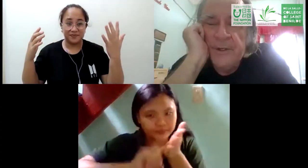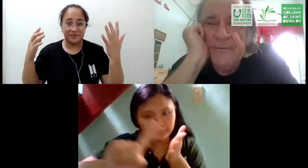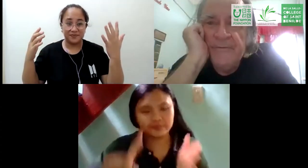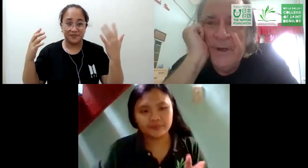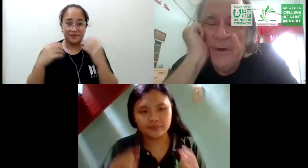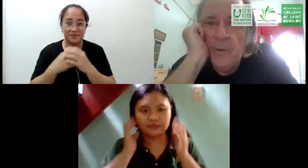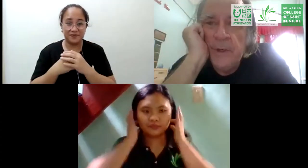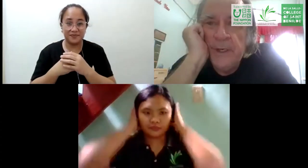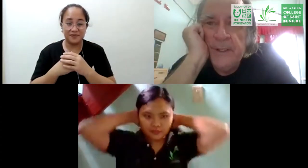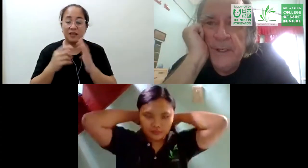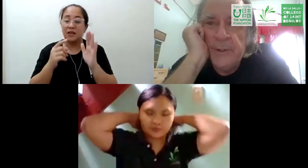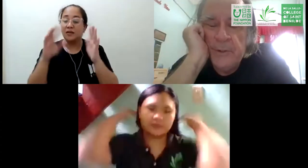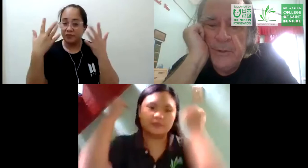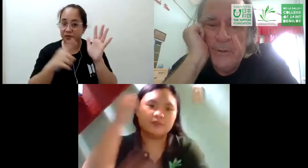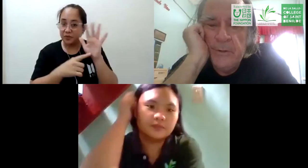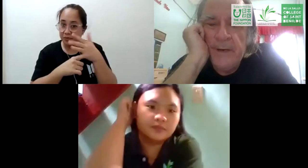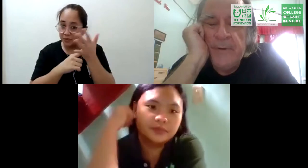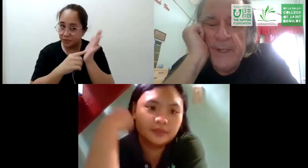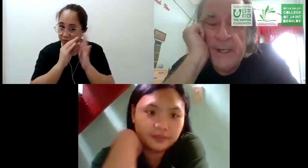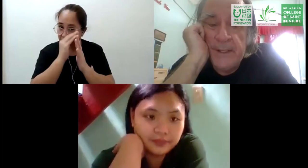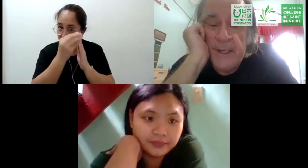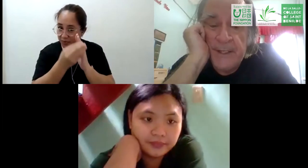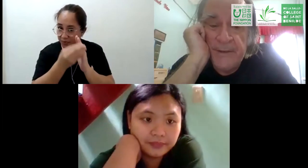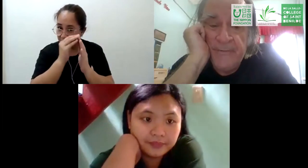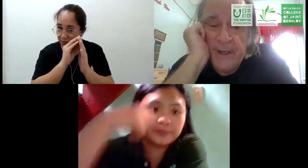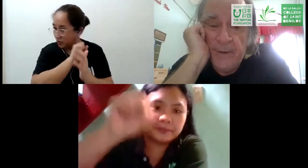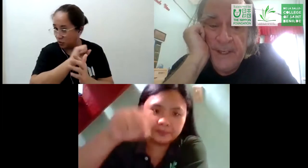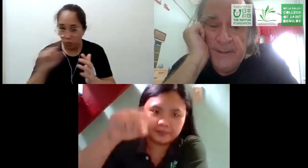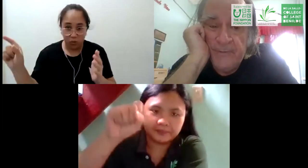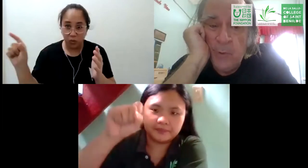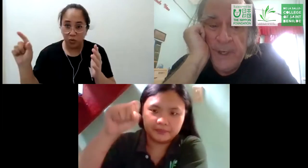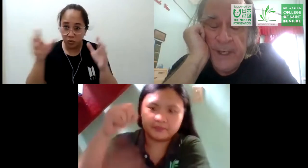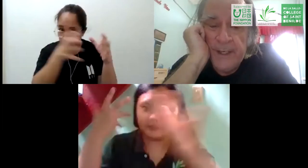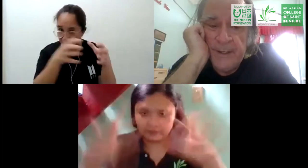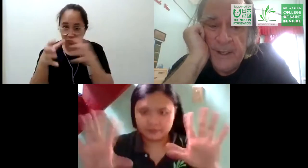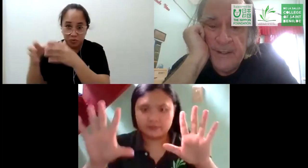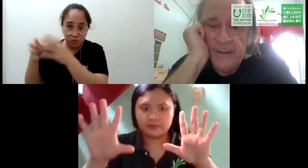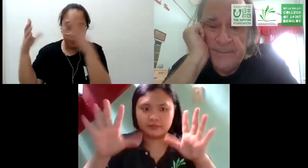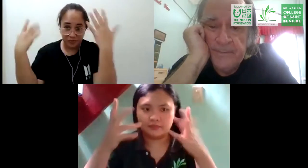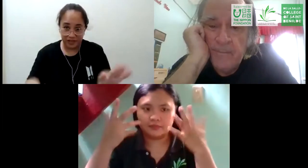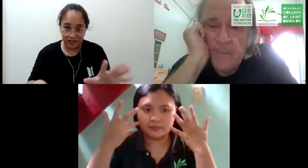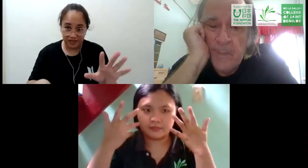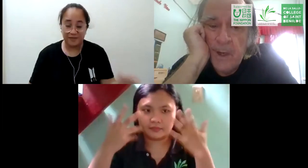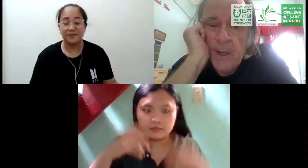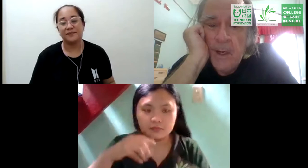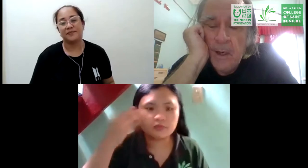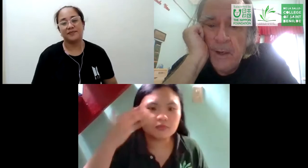palm orientation, finger orientation? Everything is classified, right, for one-handed signs? Yes, sir. Okay. That's